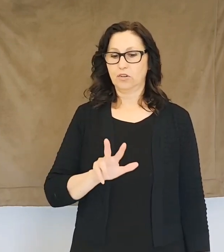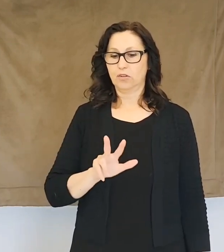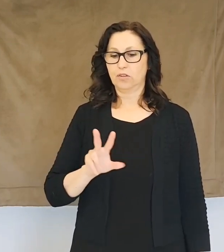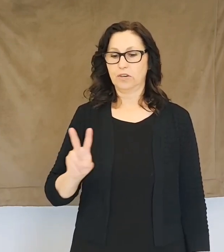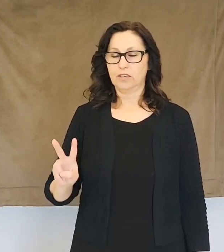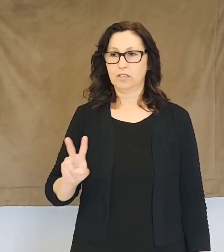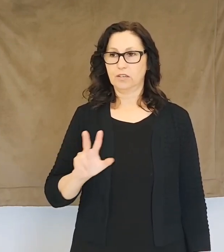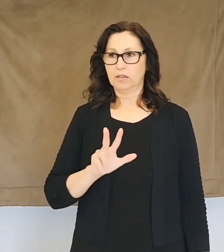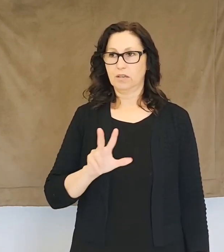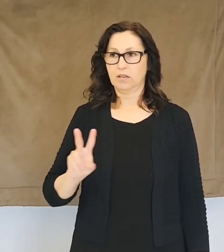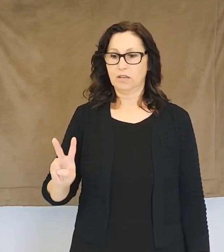you go 32.